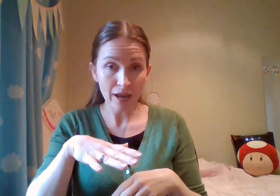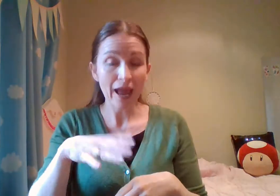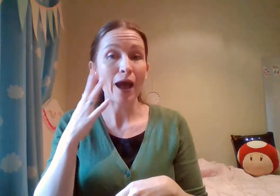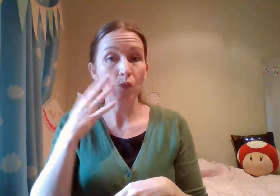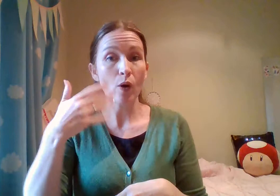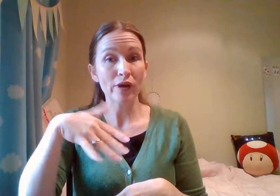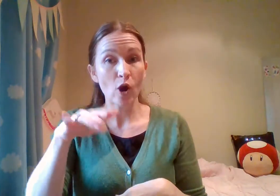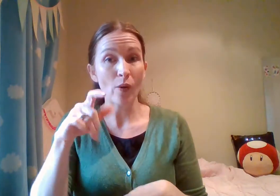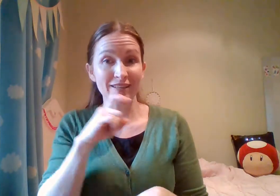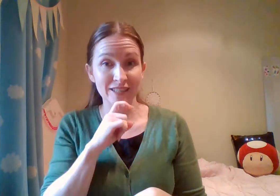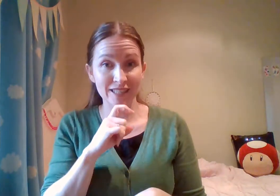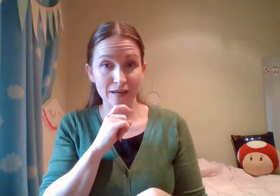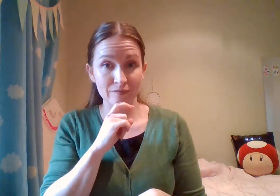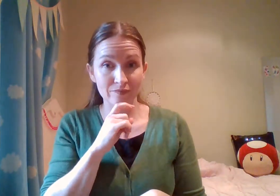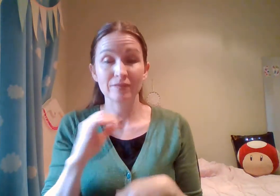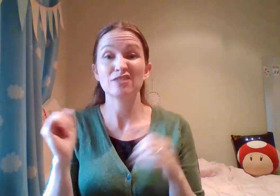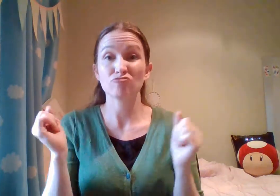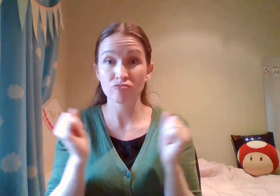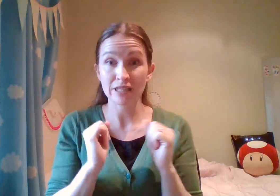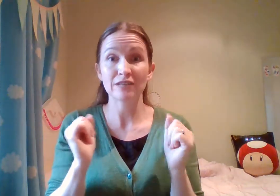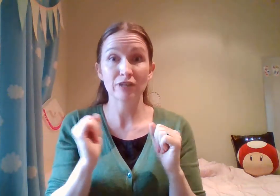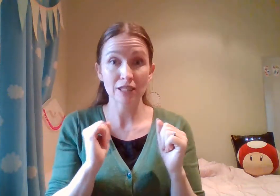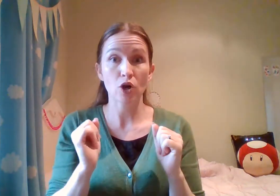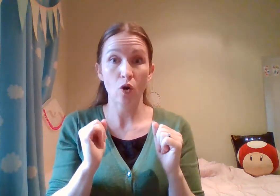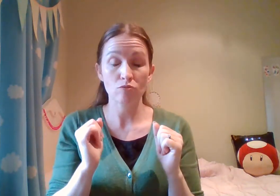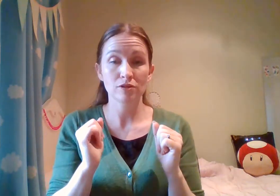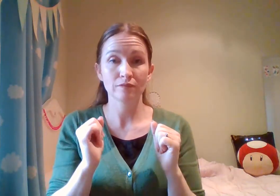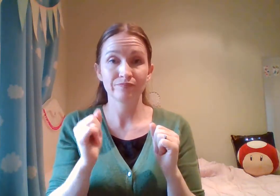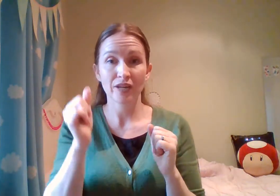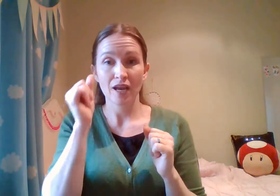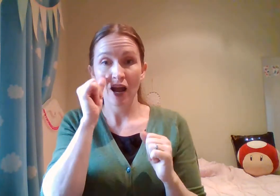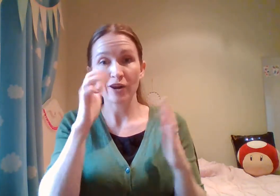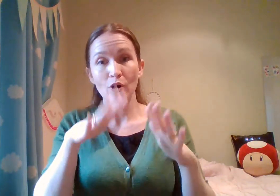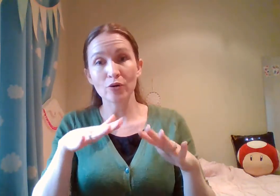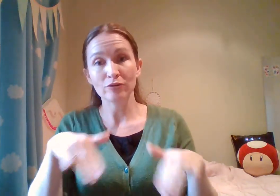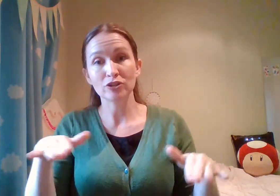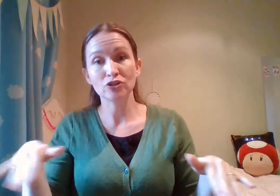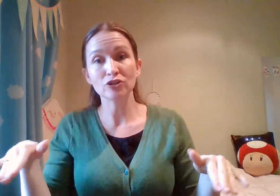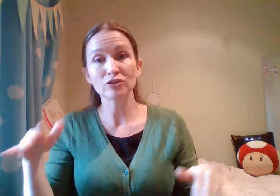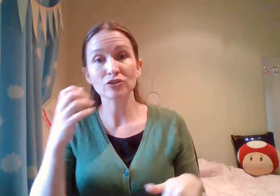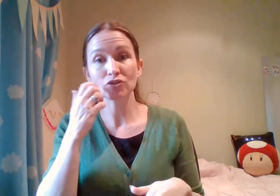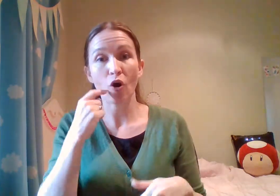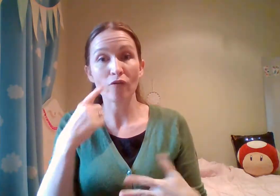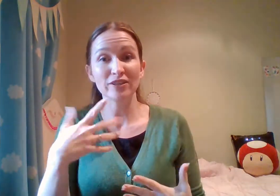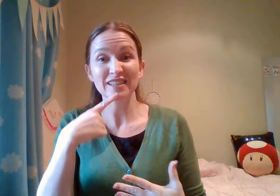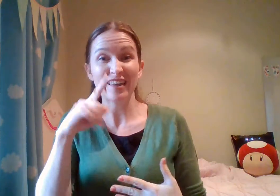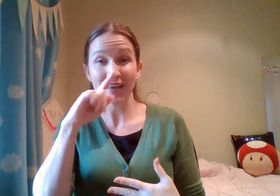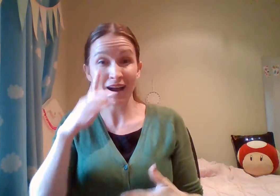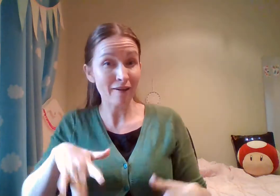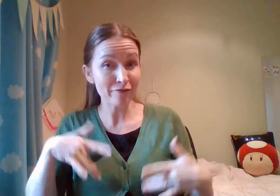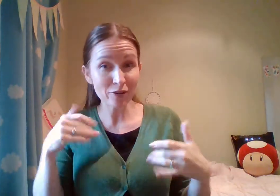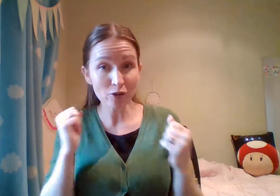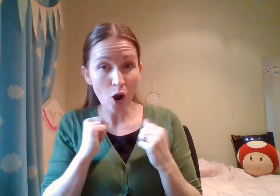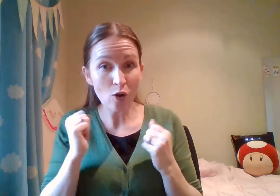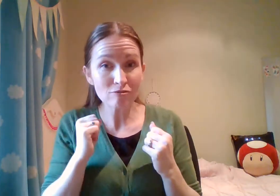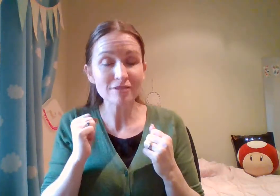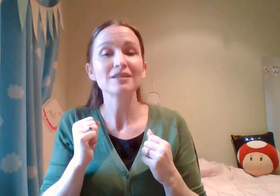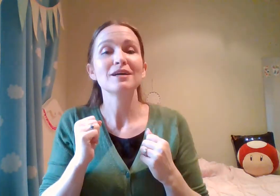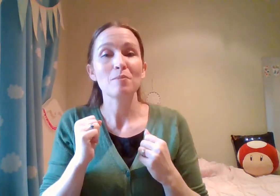and when we go out to dinner. It's really cold. I know students often say they can't feel the cold, but